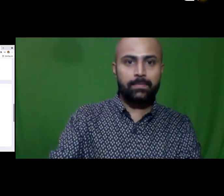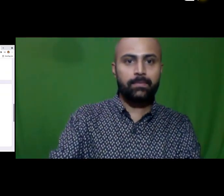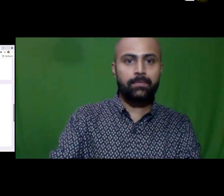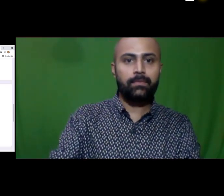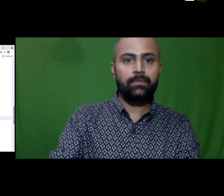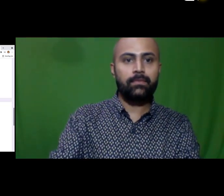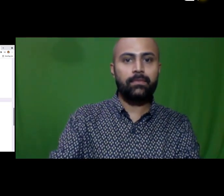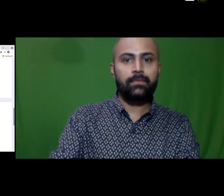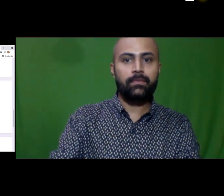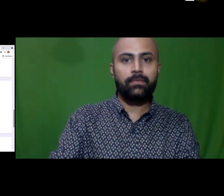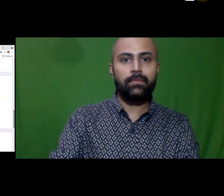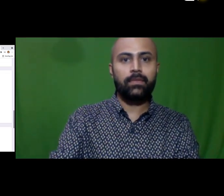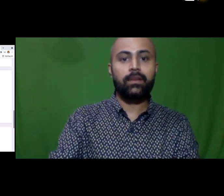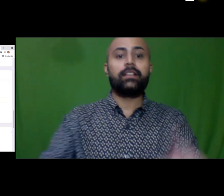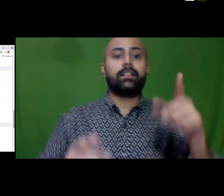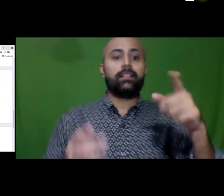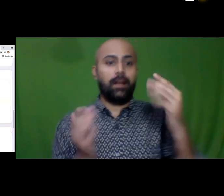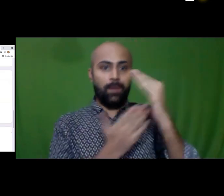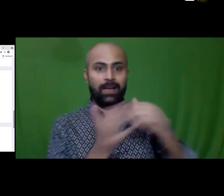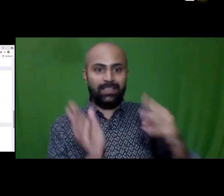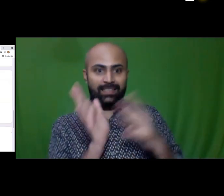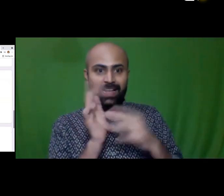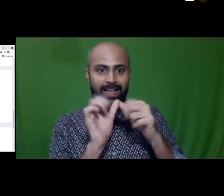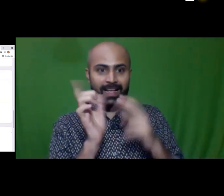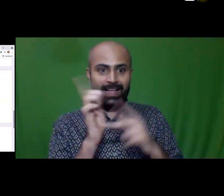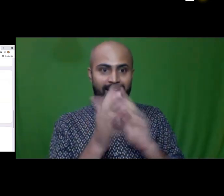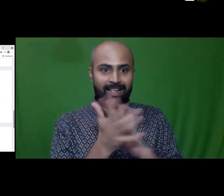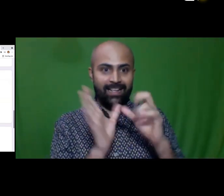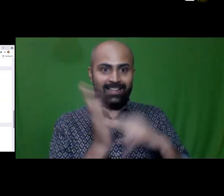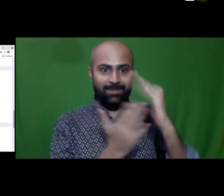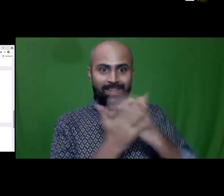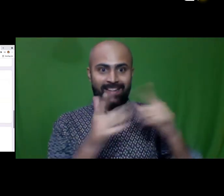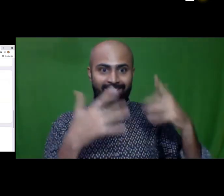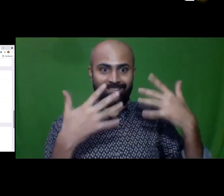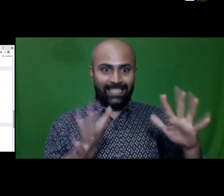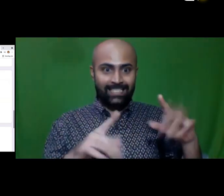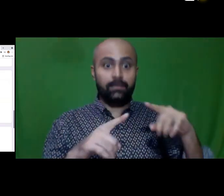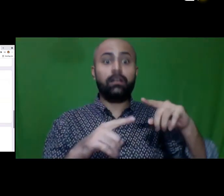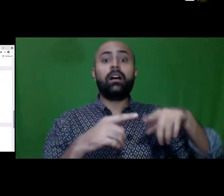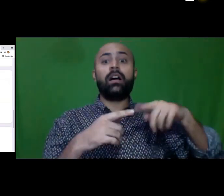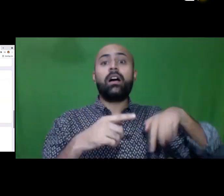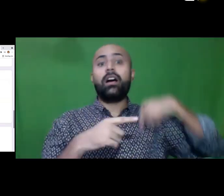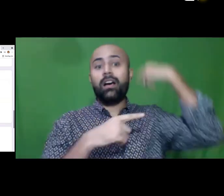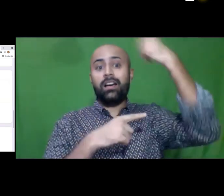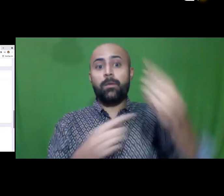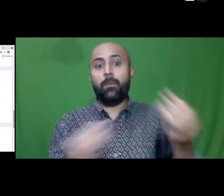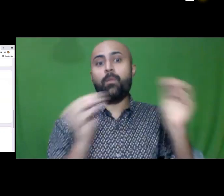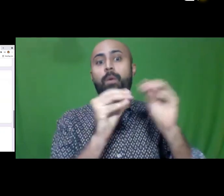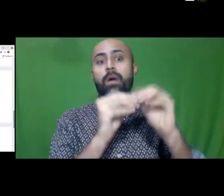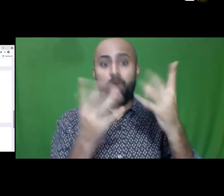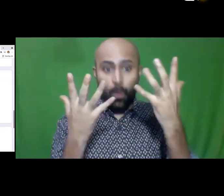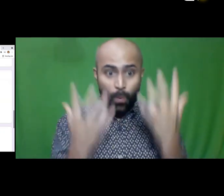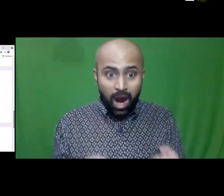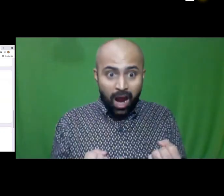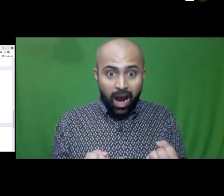But if you think it was not useful at all, then it will be 1. Then also, the event that we had today,